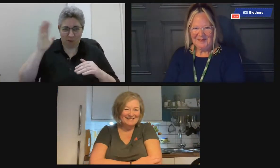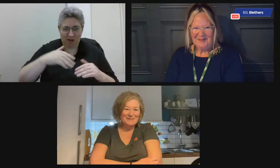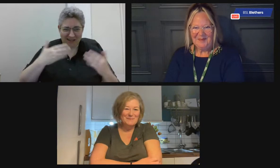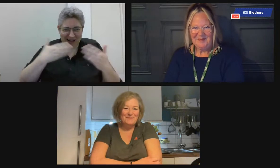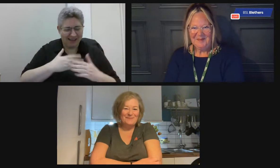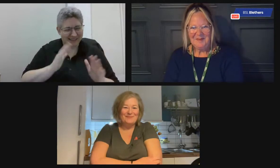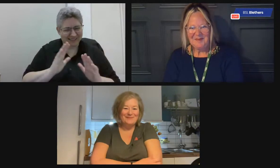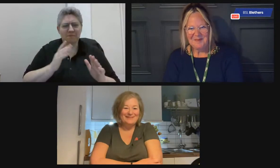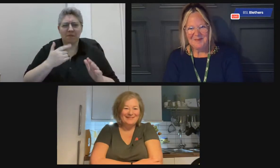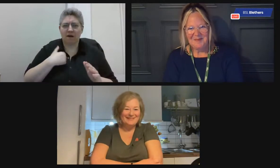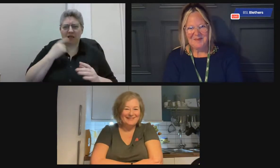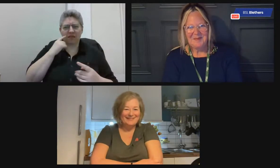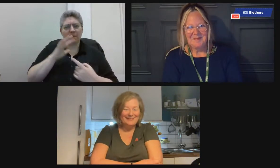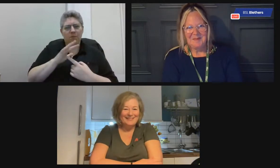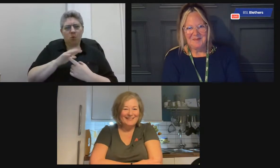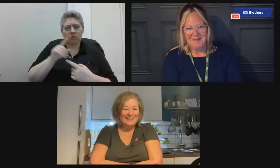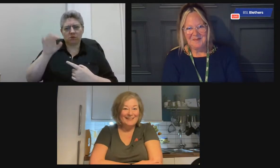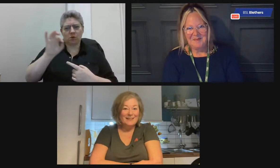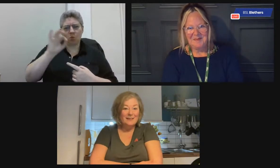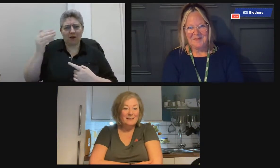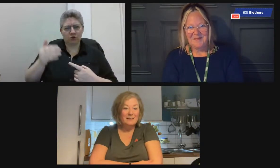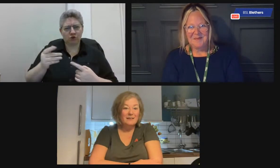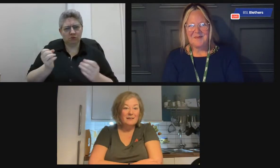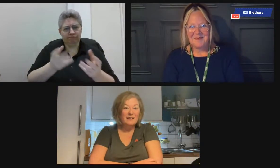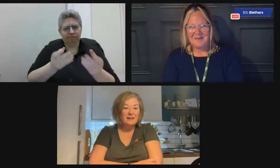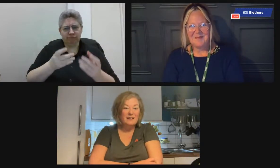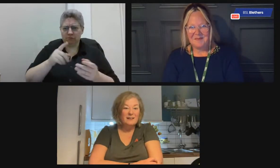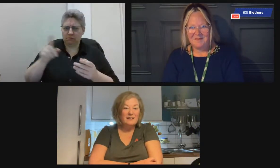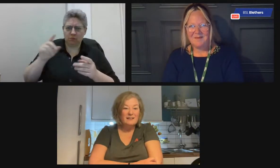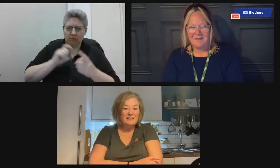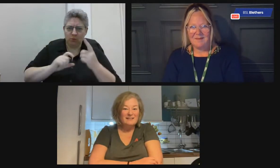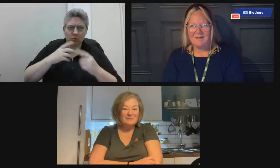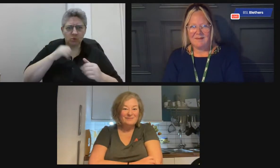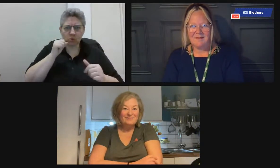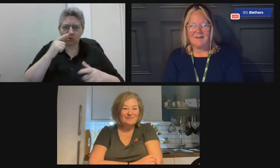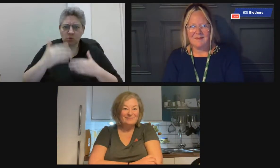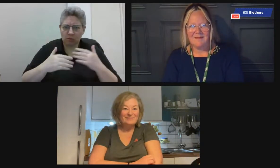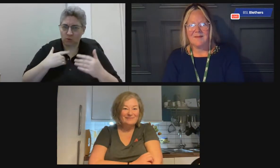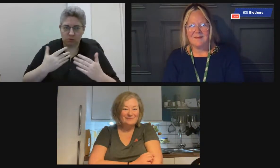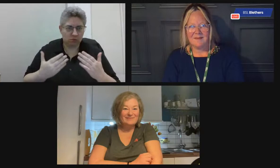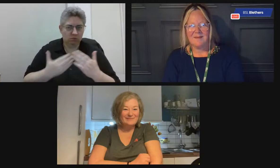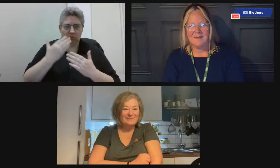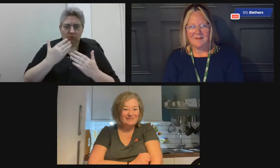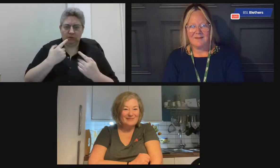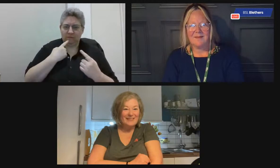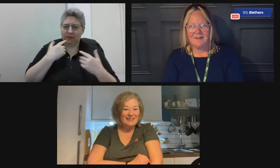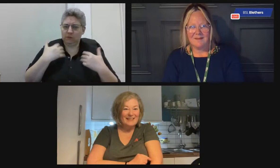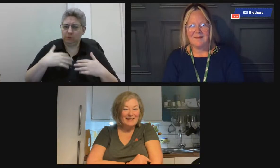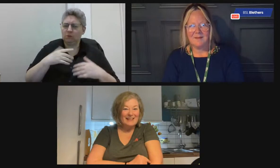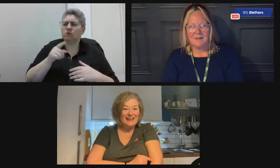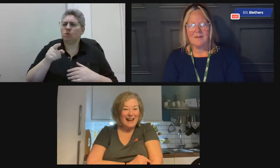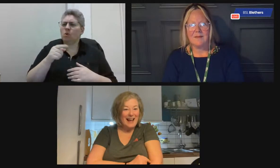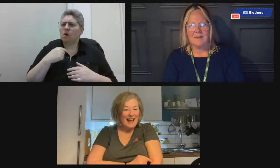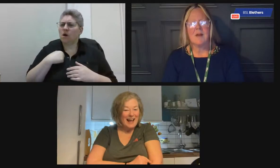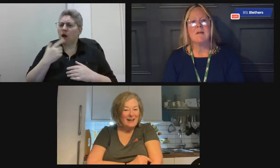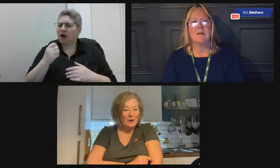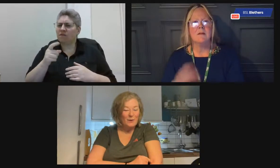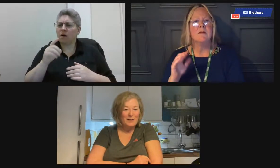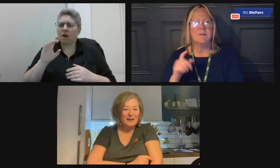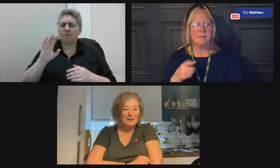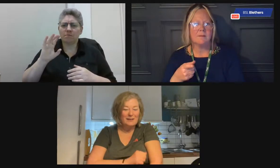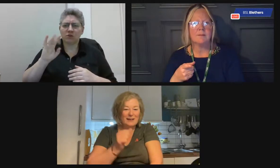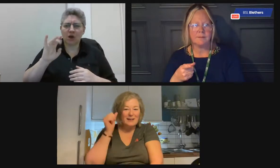They're coming in quick and fast, honestly. So I think it is important that I return